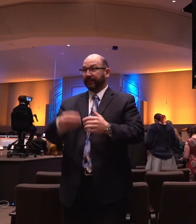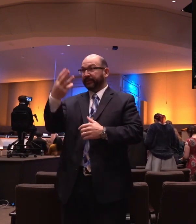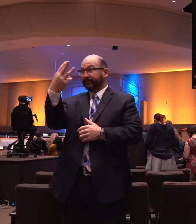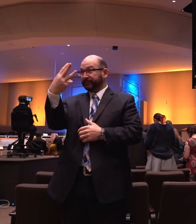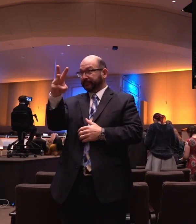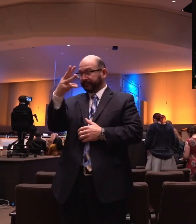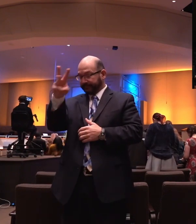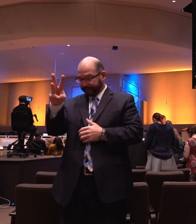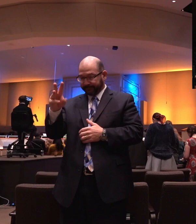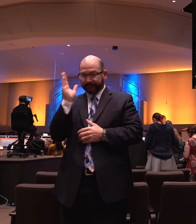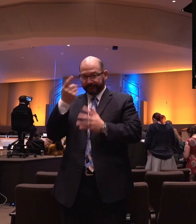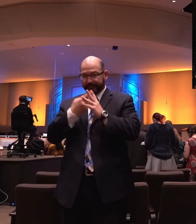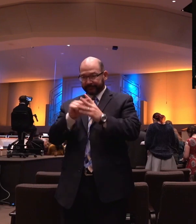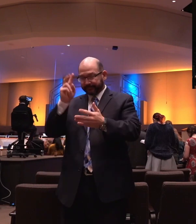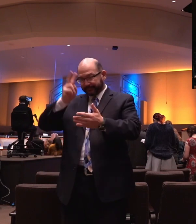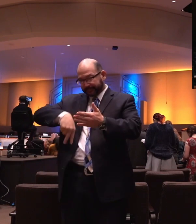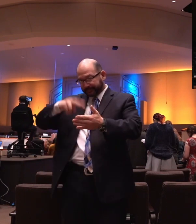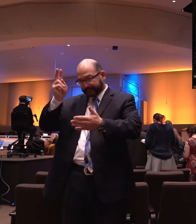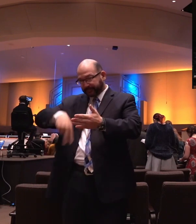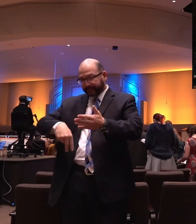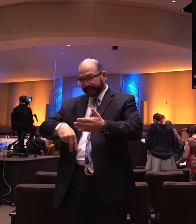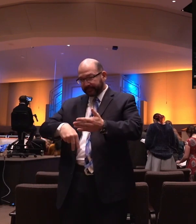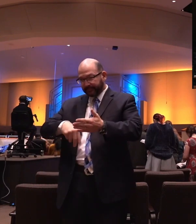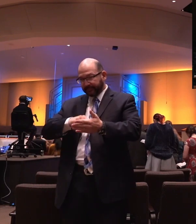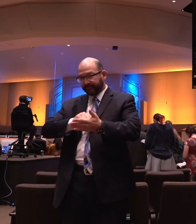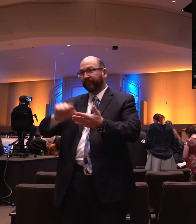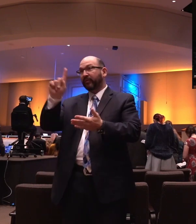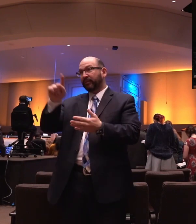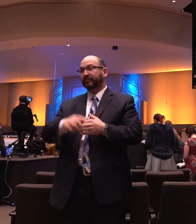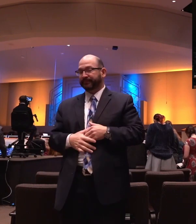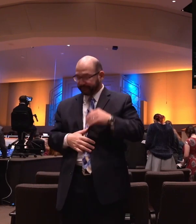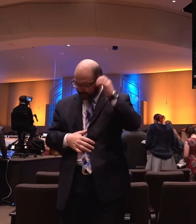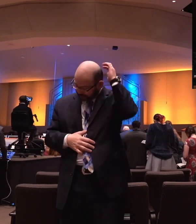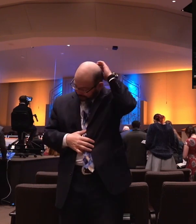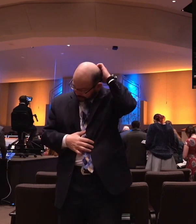and I'll begin reading in the very first verse.